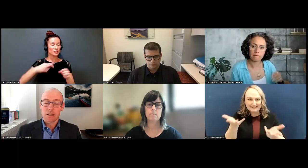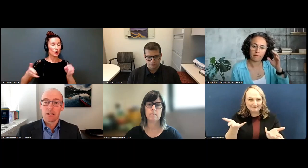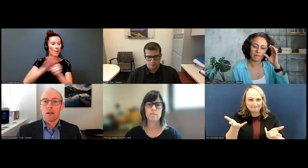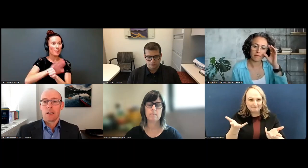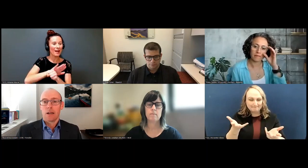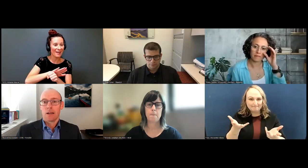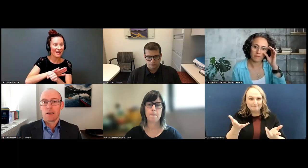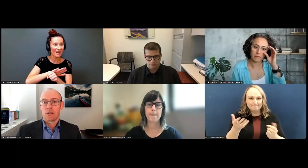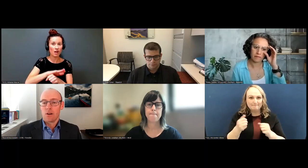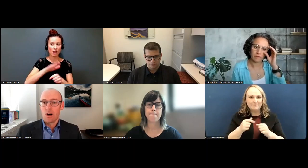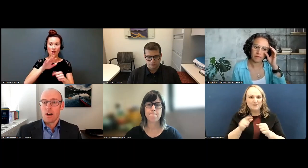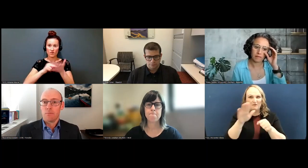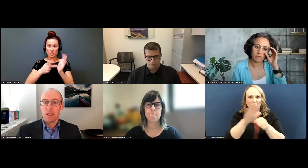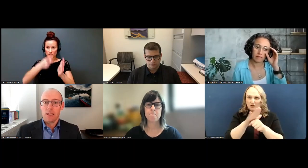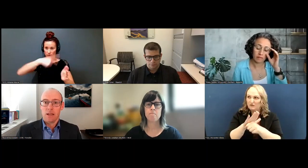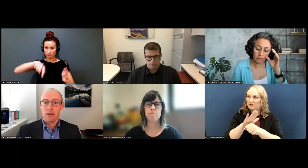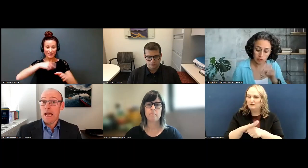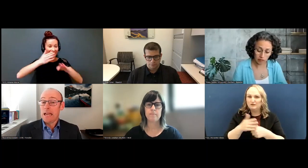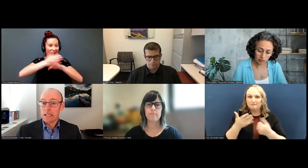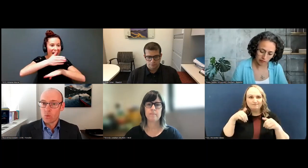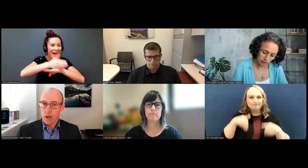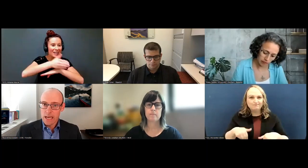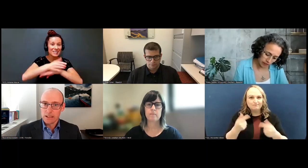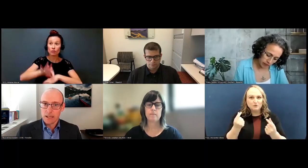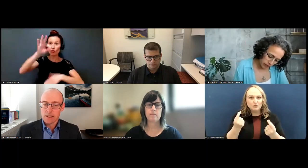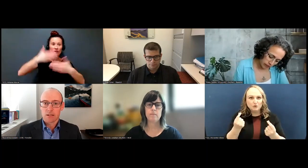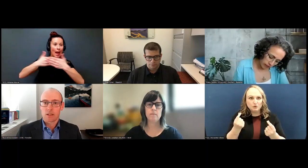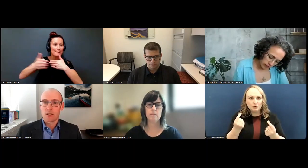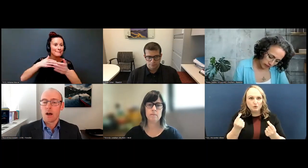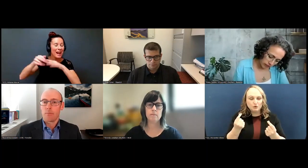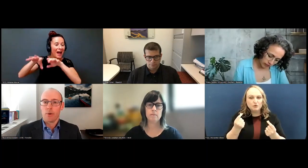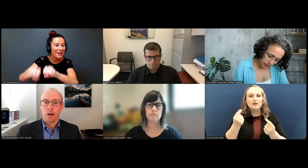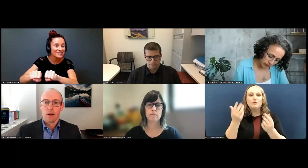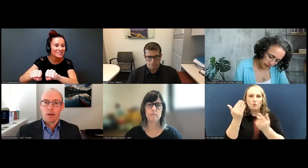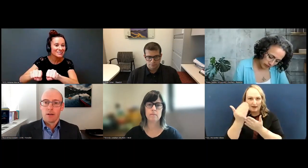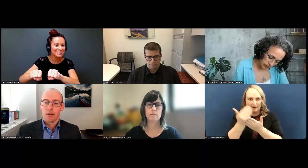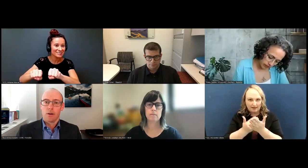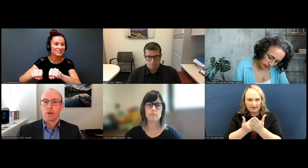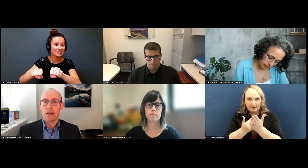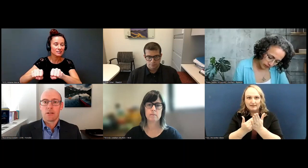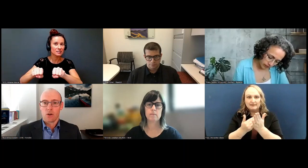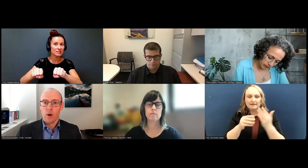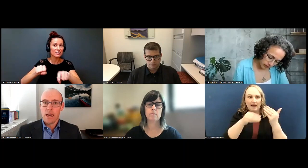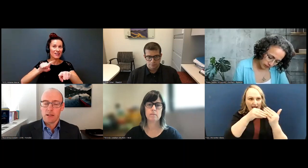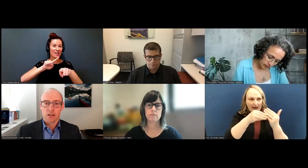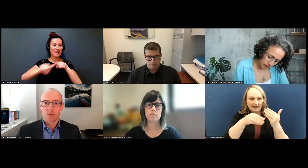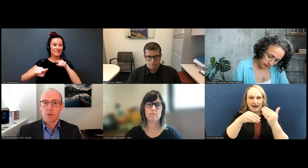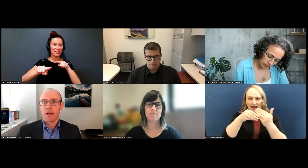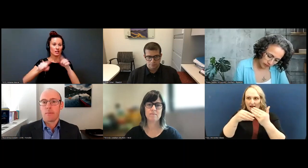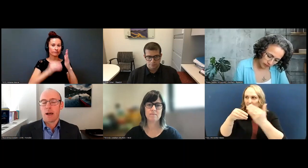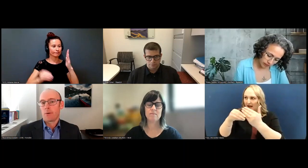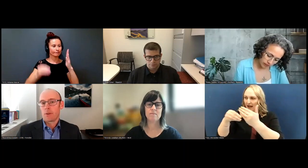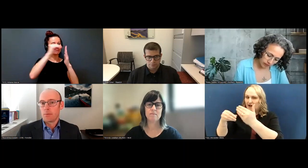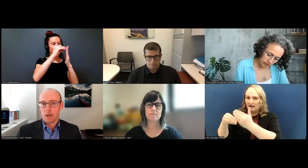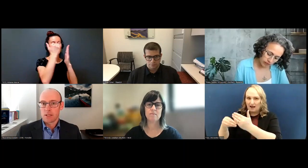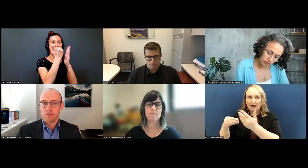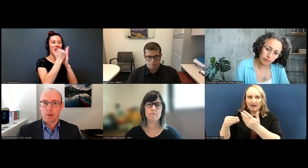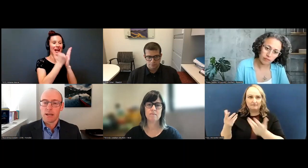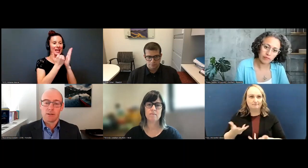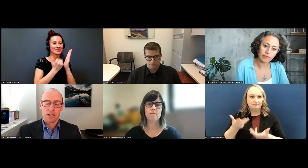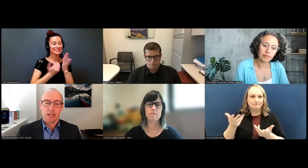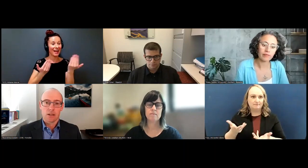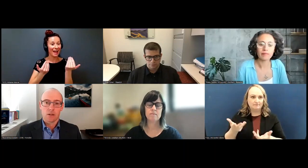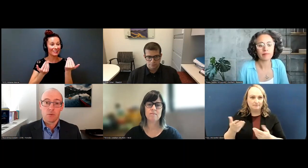spaces, to not be in endless waiting lists, to not put their kids on a waiting list when they come back with a